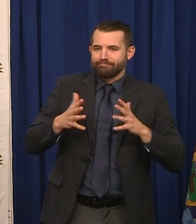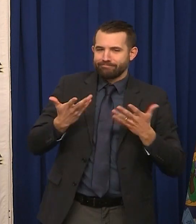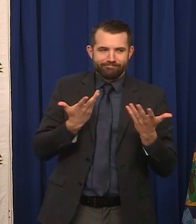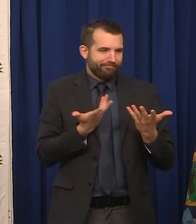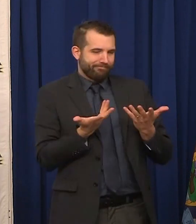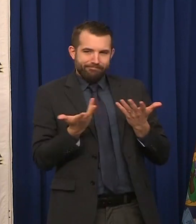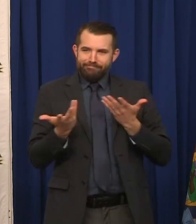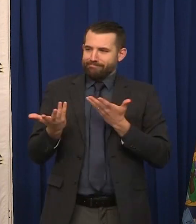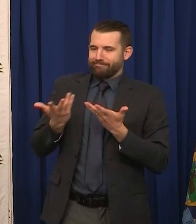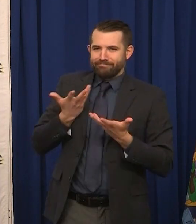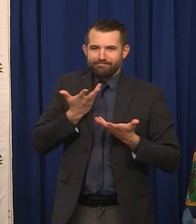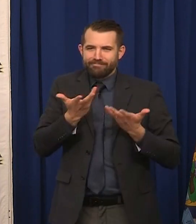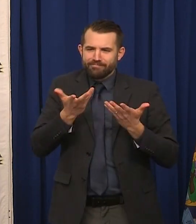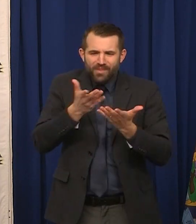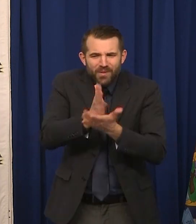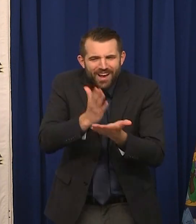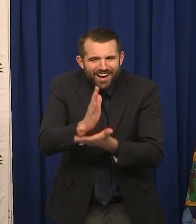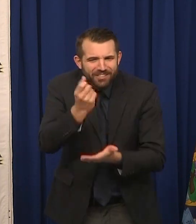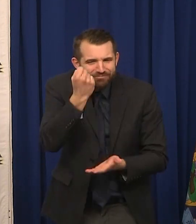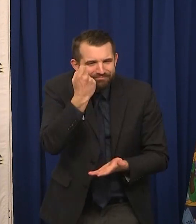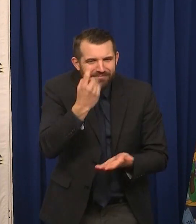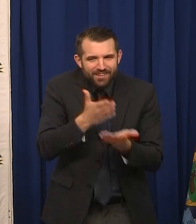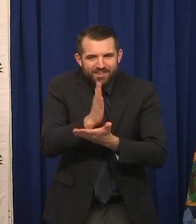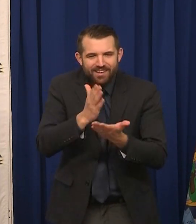okay. We're all feeling it.